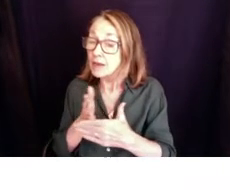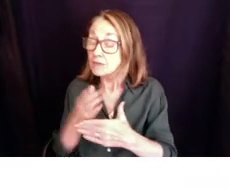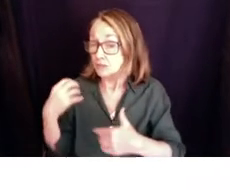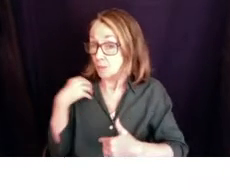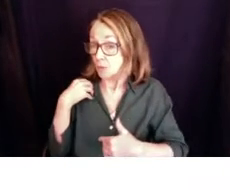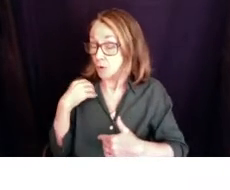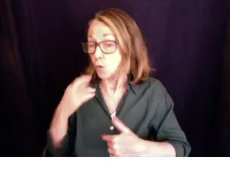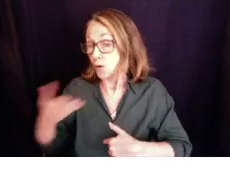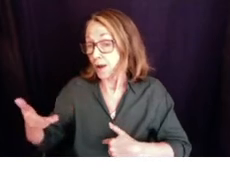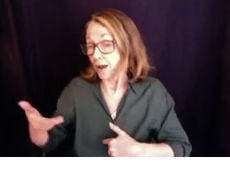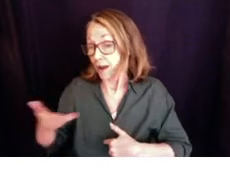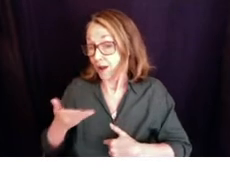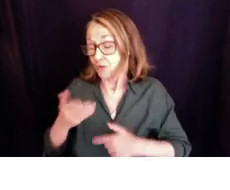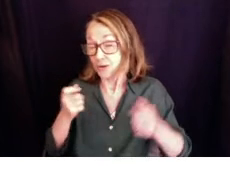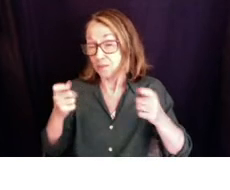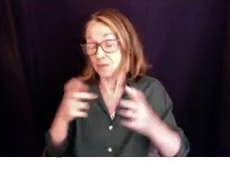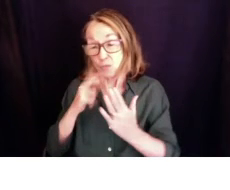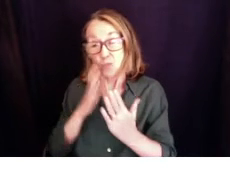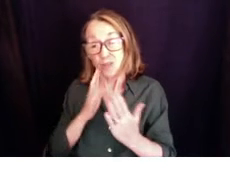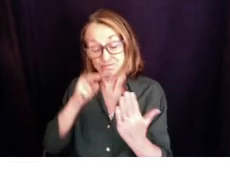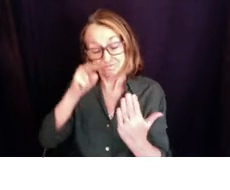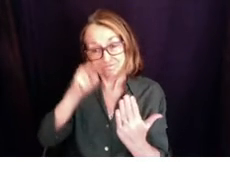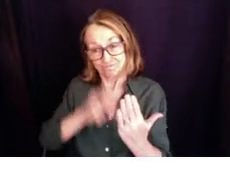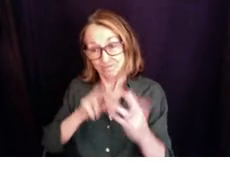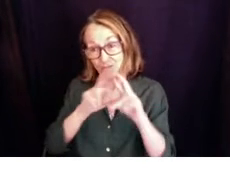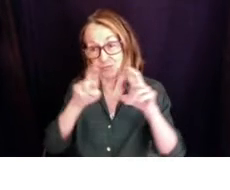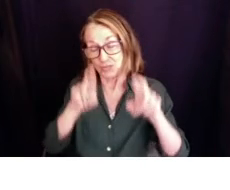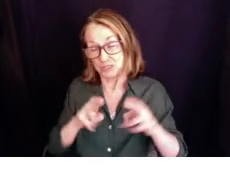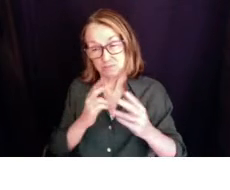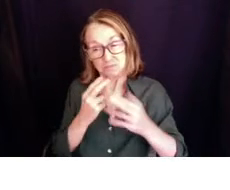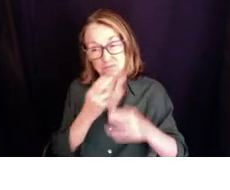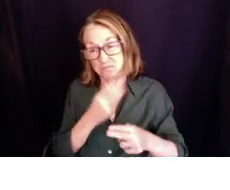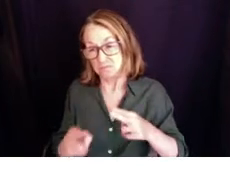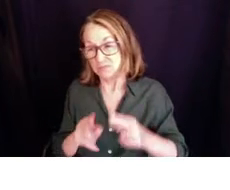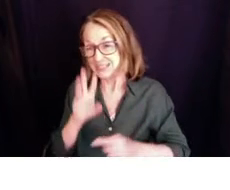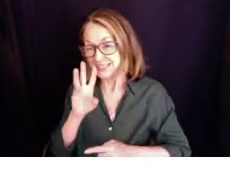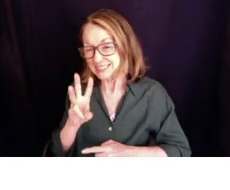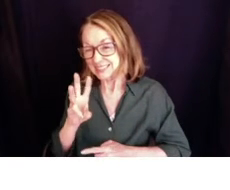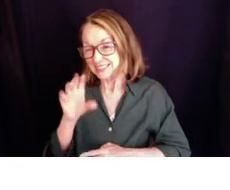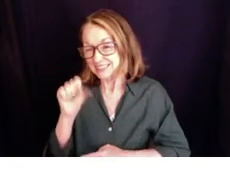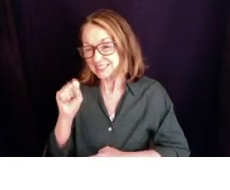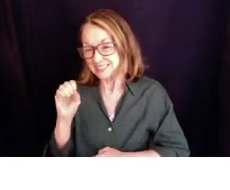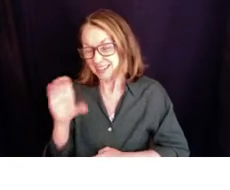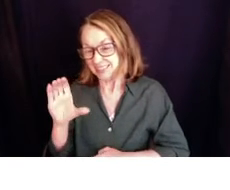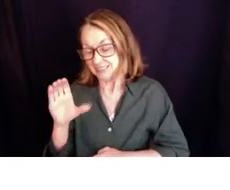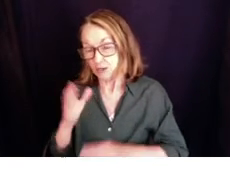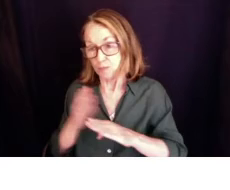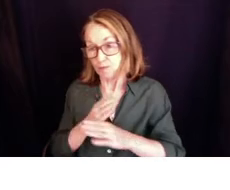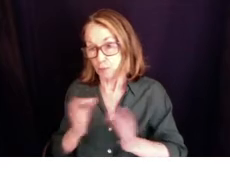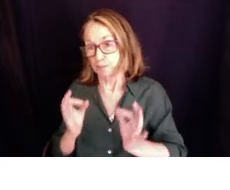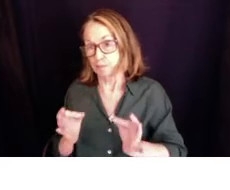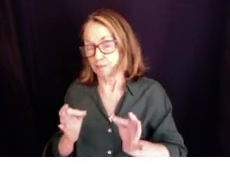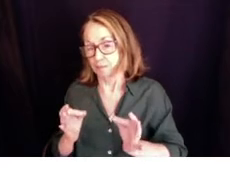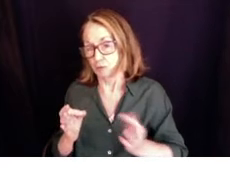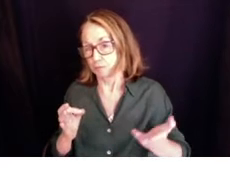It's believed that the average recruiter or hiring manager will look at your resume for only 6 seconds before making a decision.